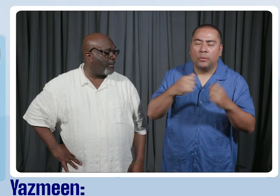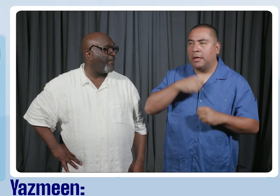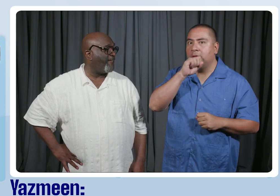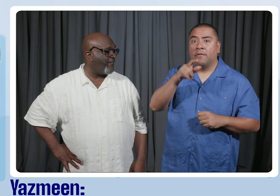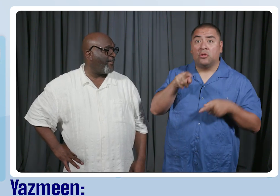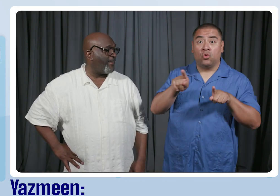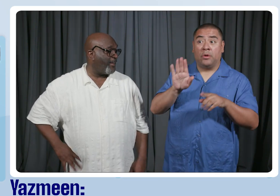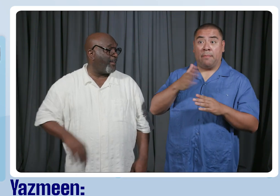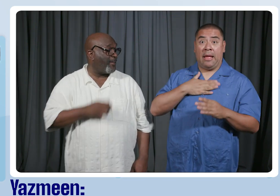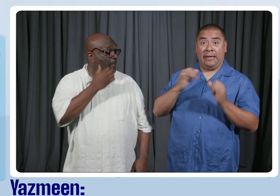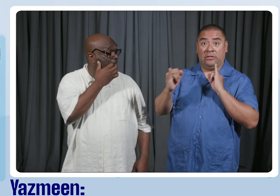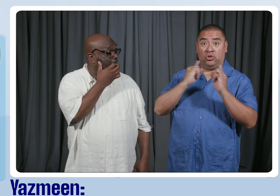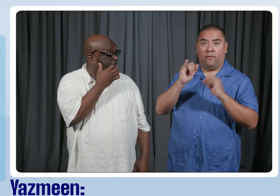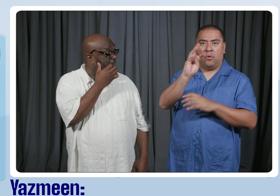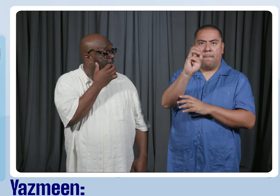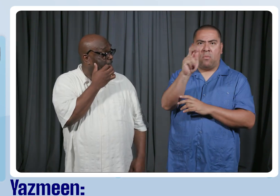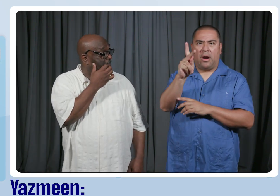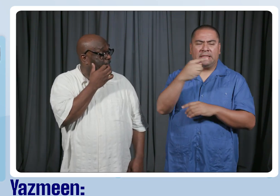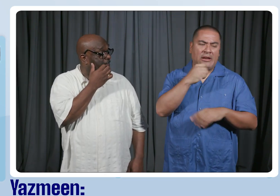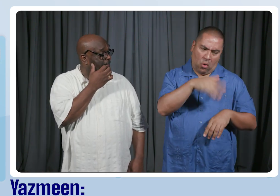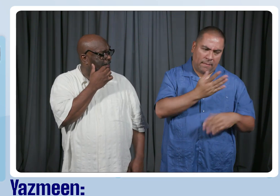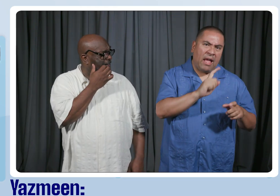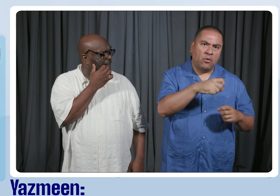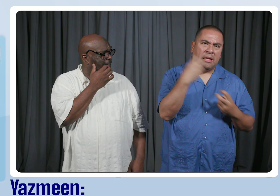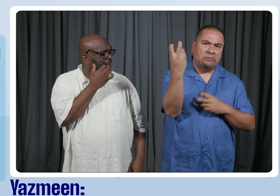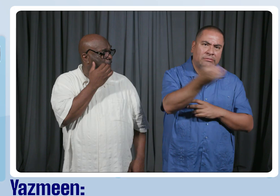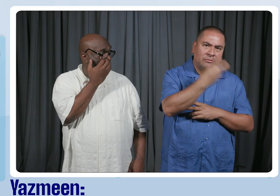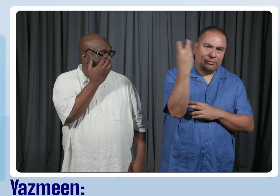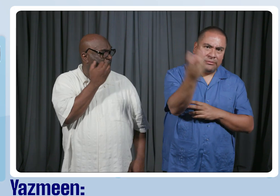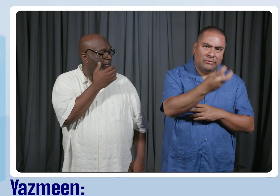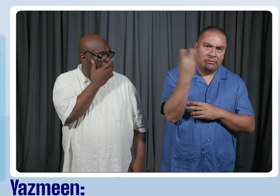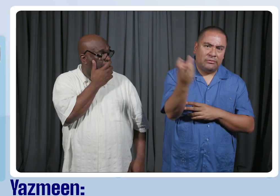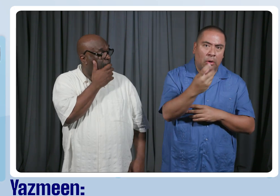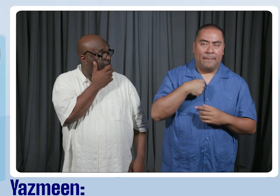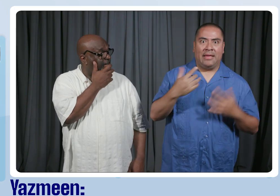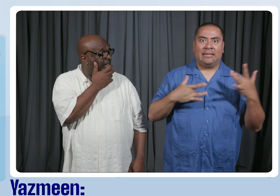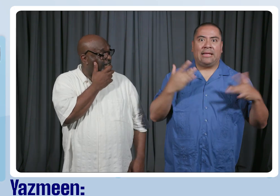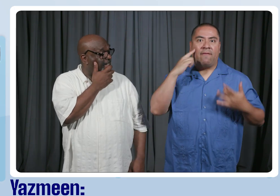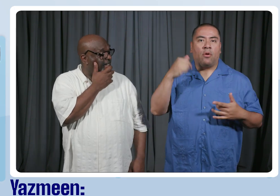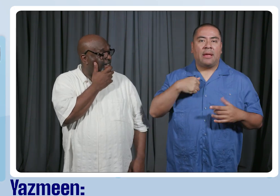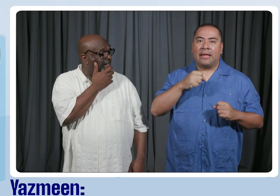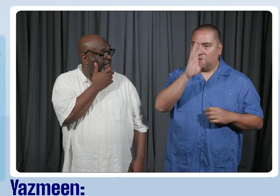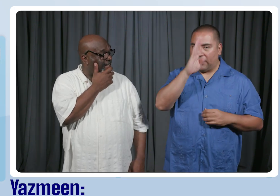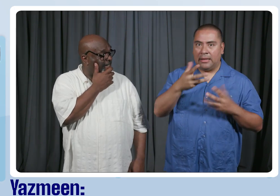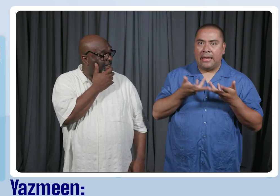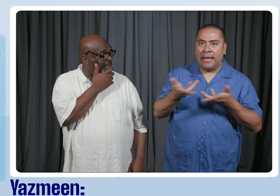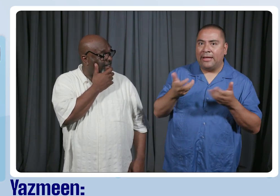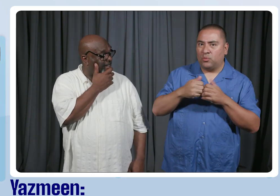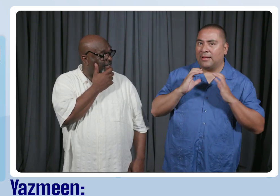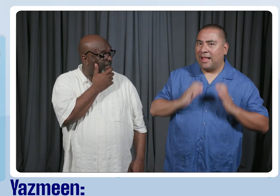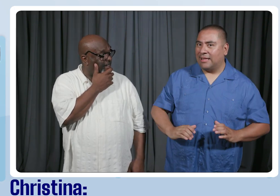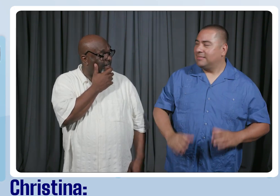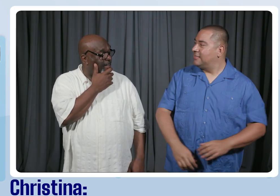Mark did say that I would be out in the field. And I think that was the most exciting part for me, to directly engage myself with the clients.